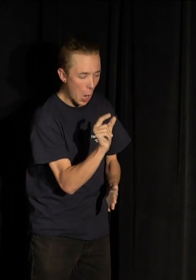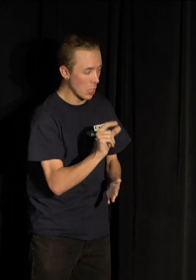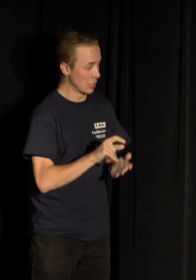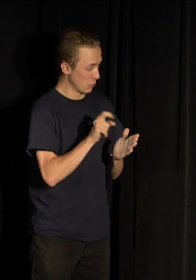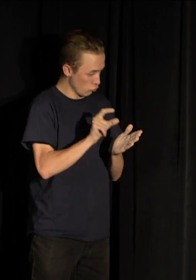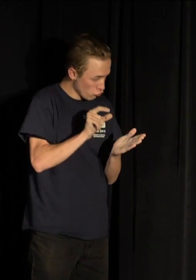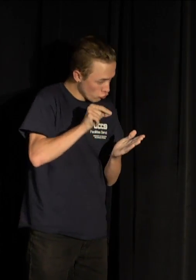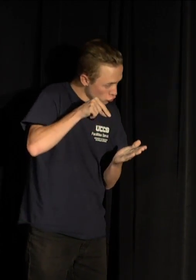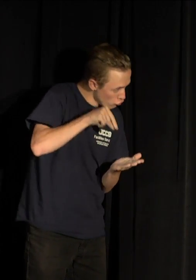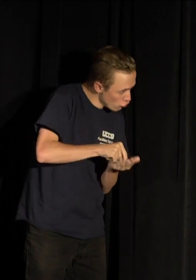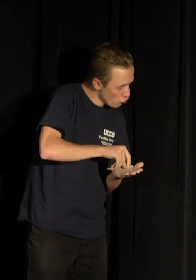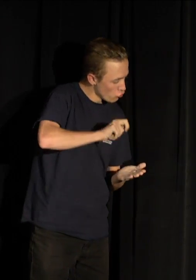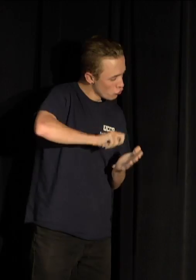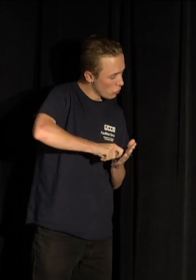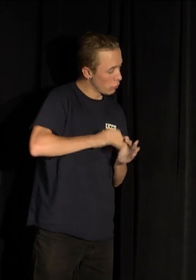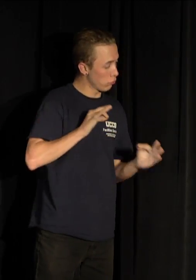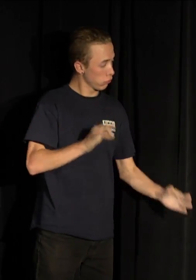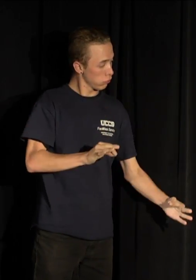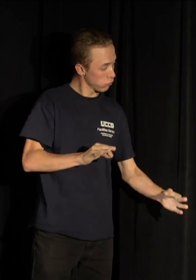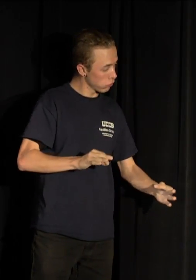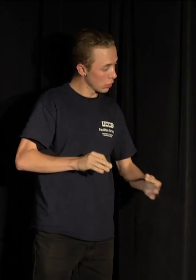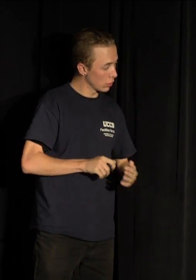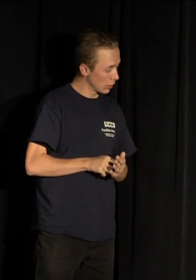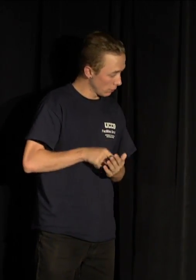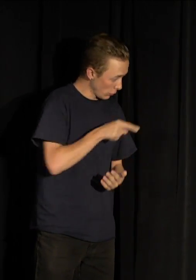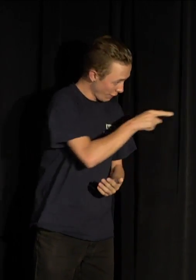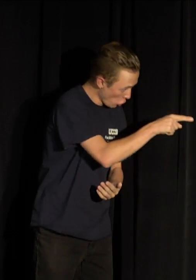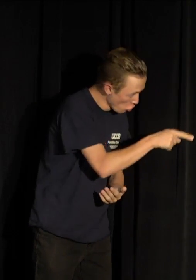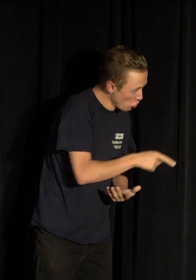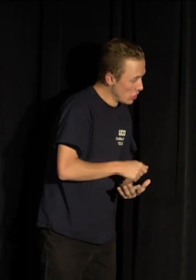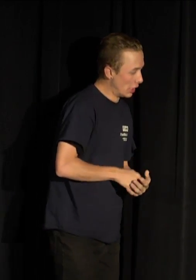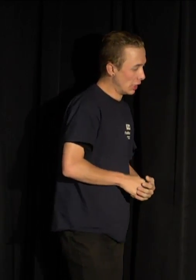you need to get the screws, the larger ones, and make sure they're fit just right.